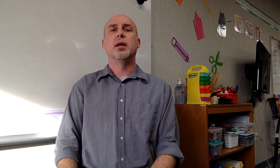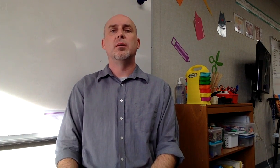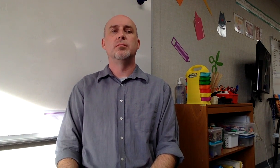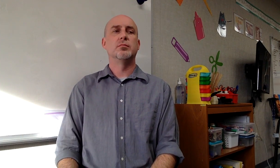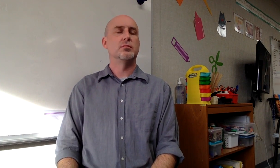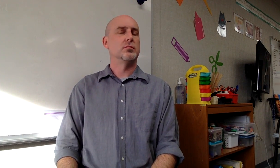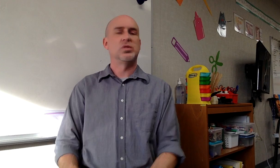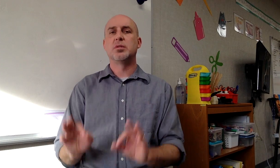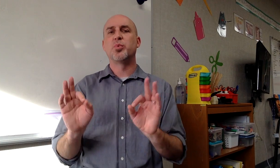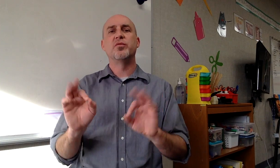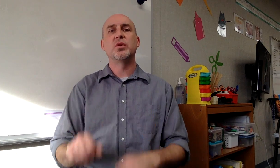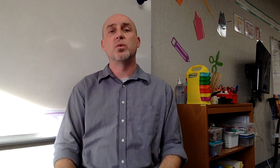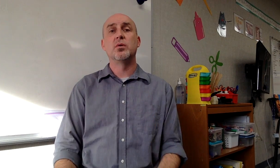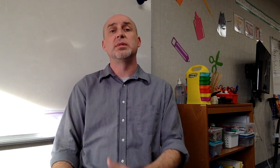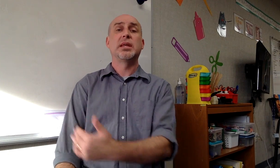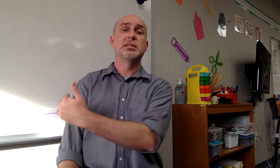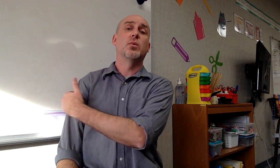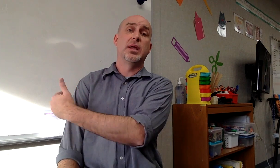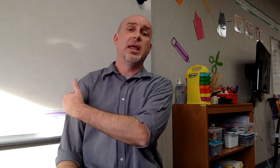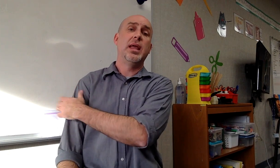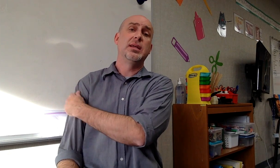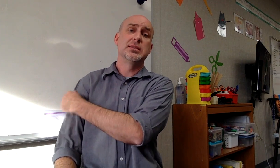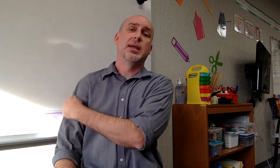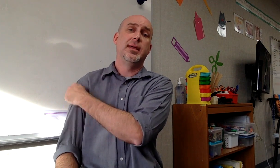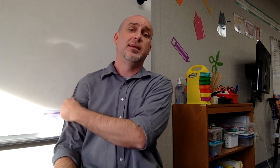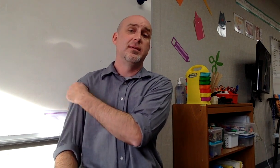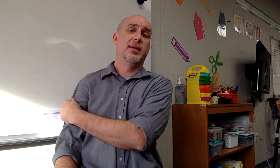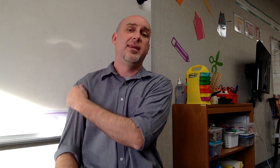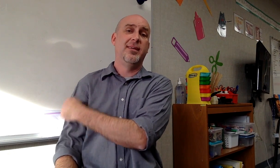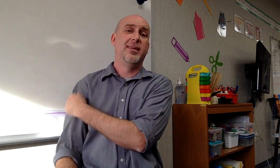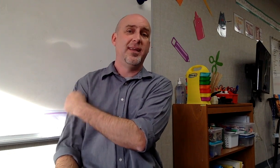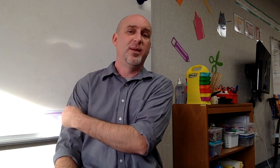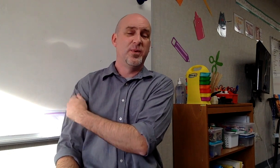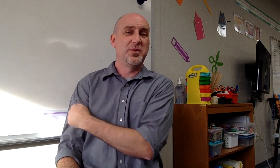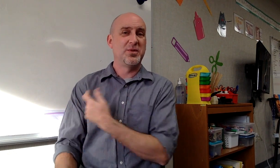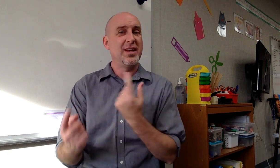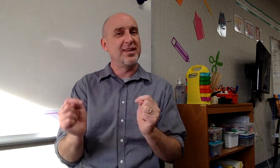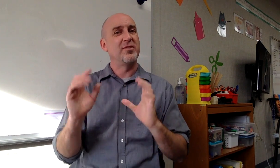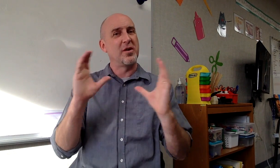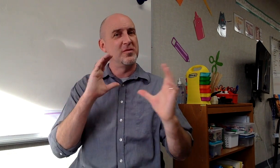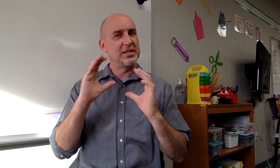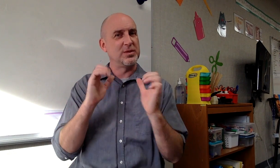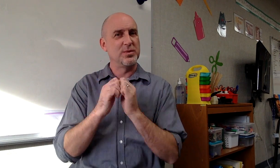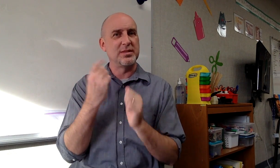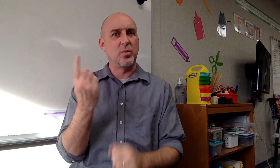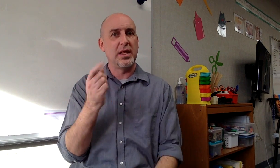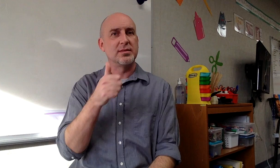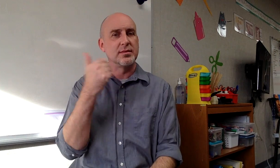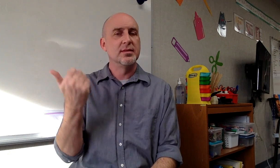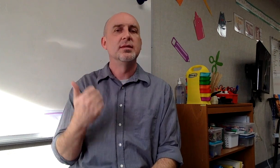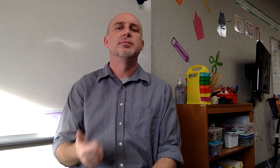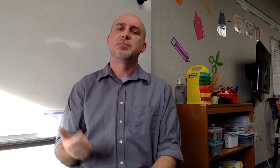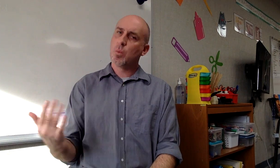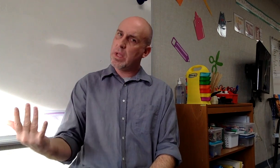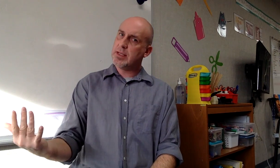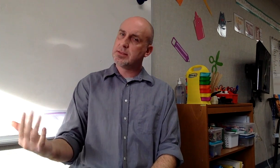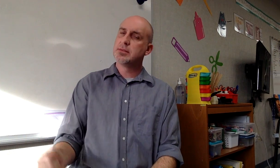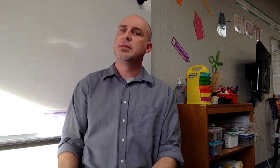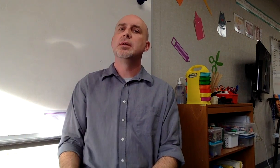Wait. Just the perfect word when the kid's going, hey, when you're trying to have a conversation with someone else. Wait. But